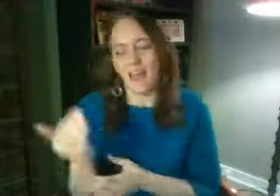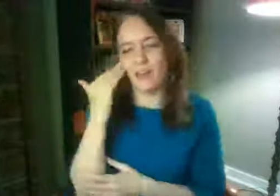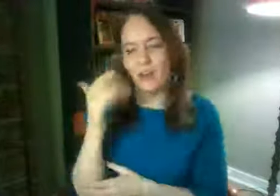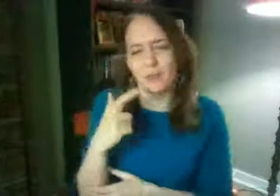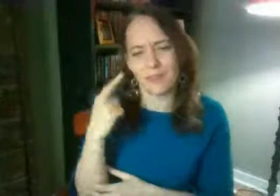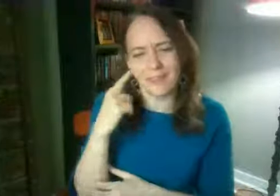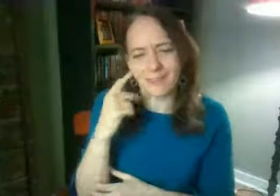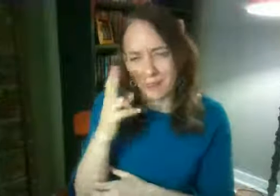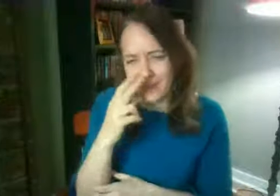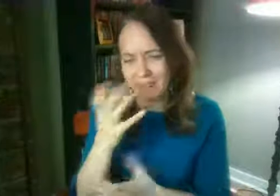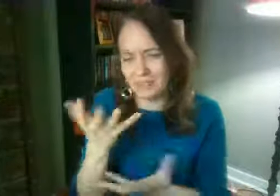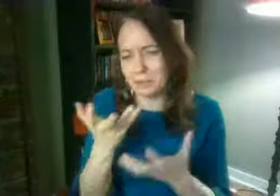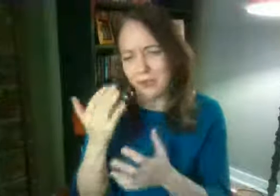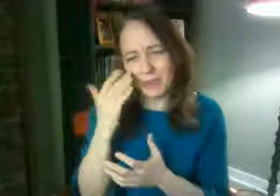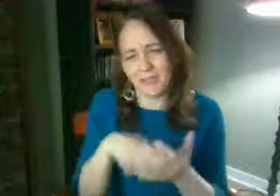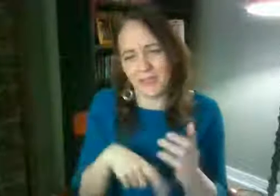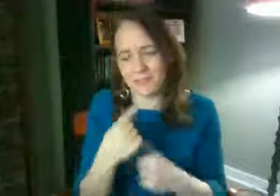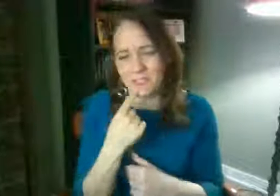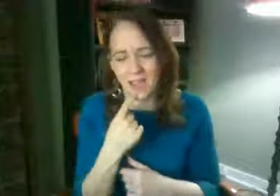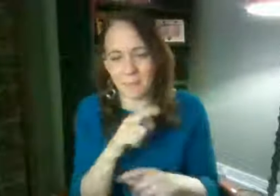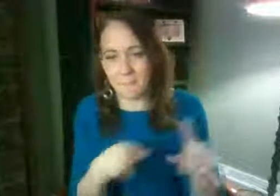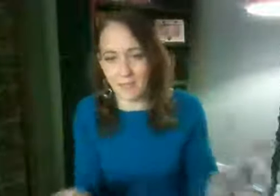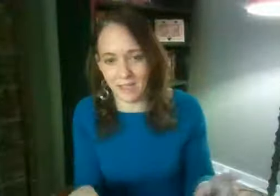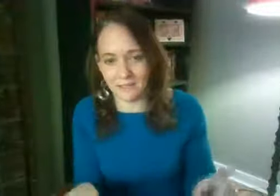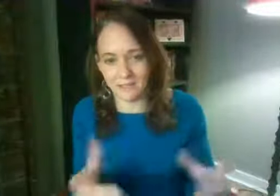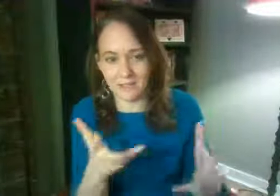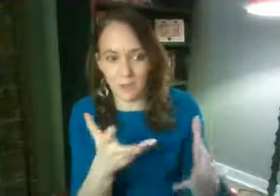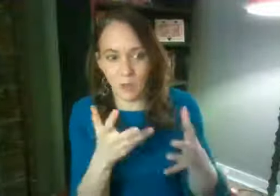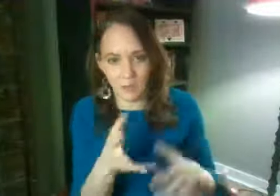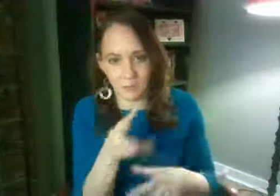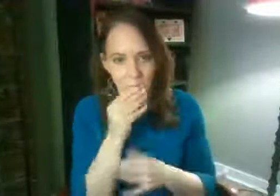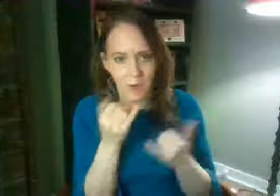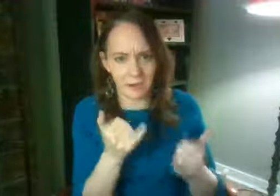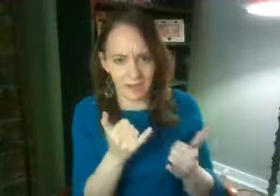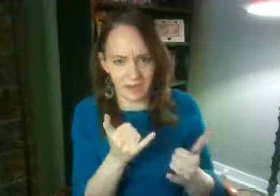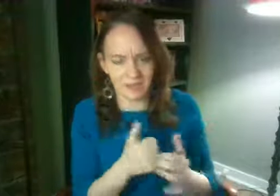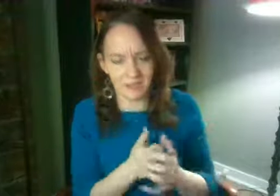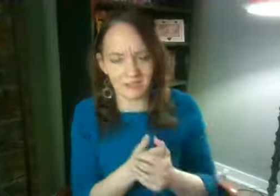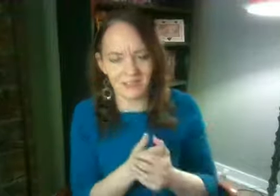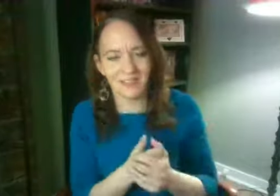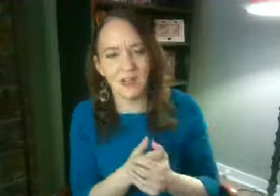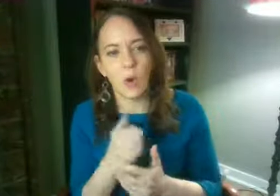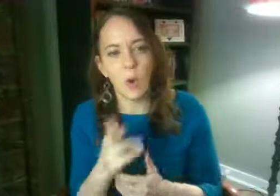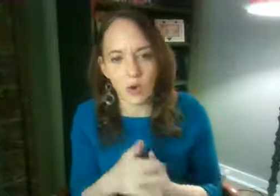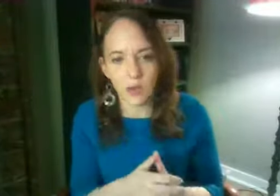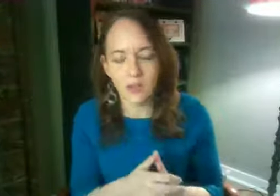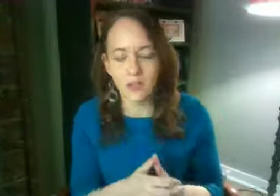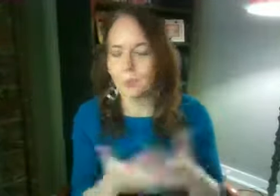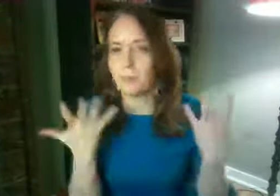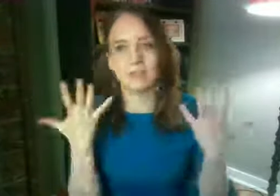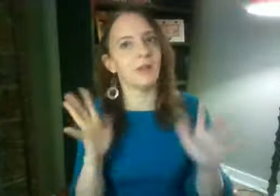and they know that you think that they're funny and you want to know what they have to say, but you want them to be quiet right now. Or you might be